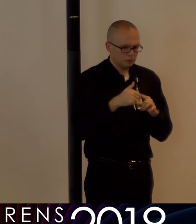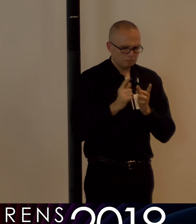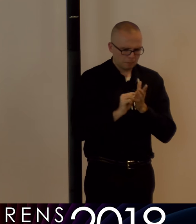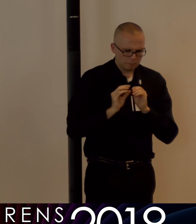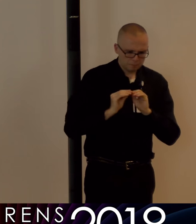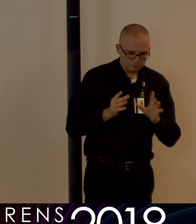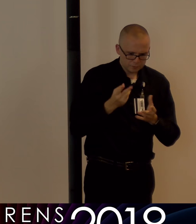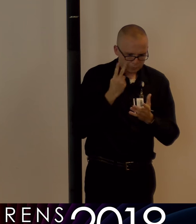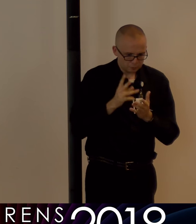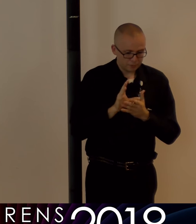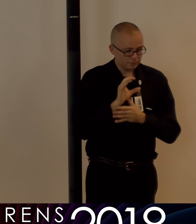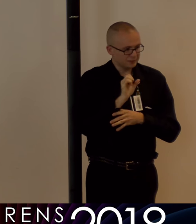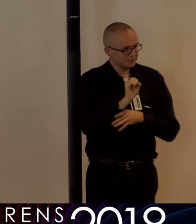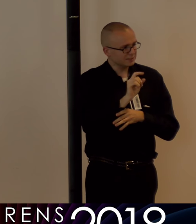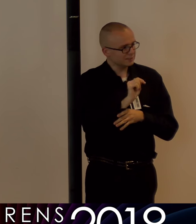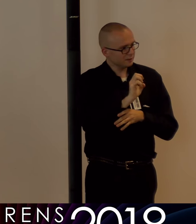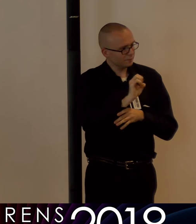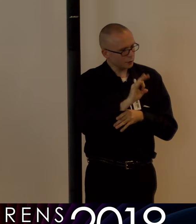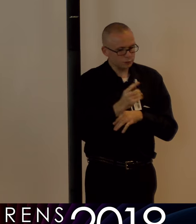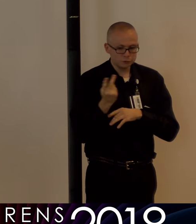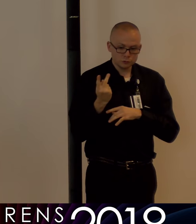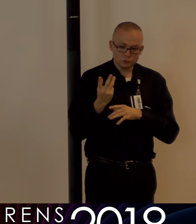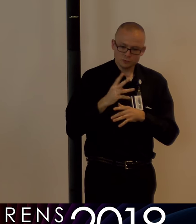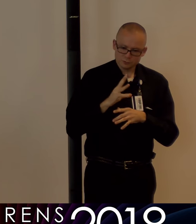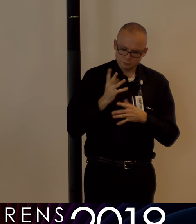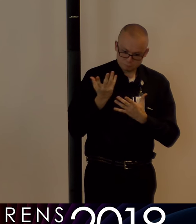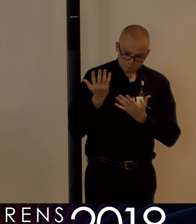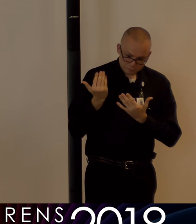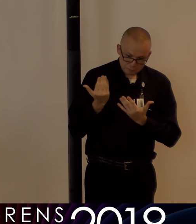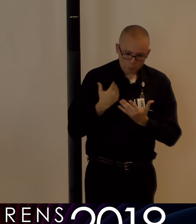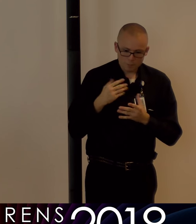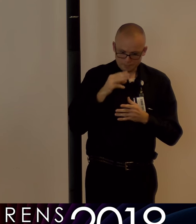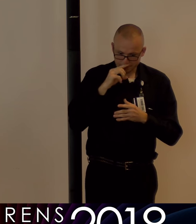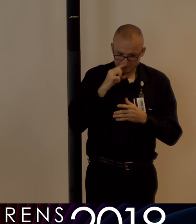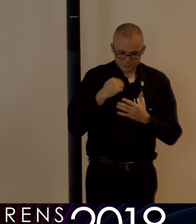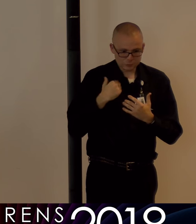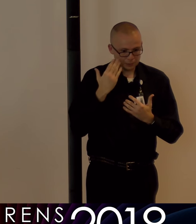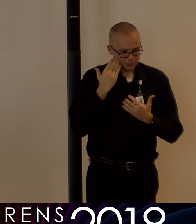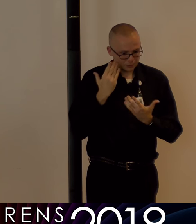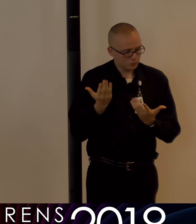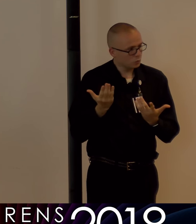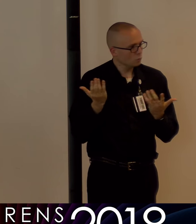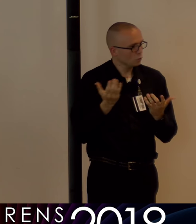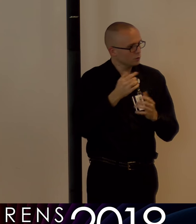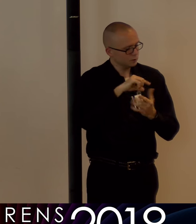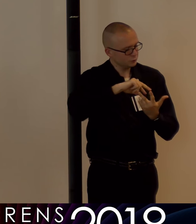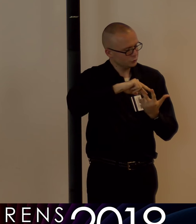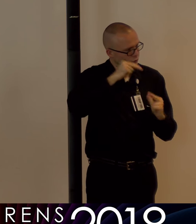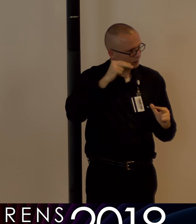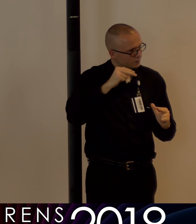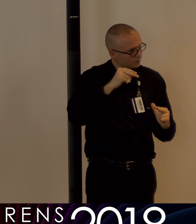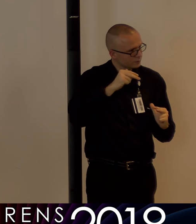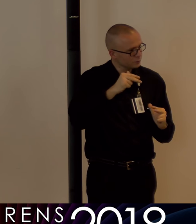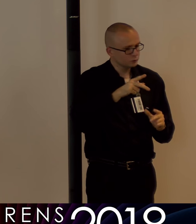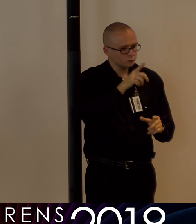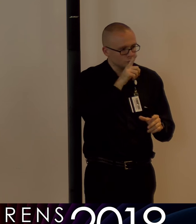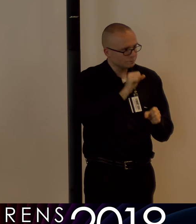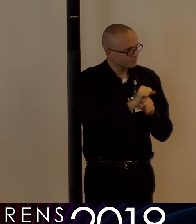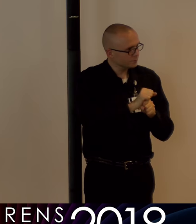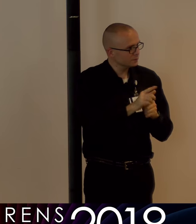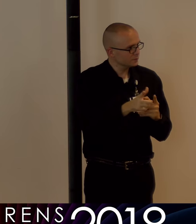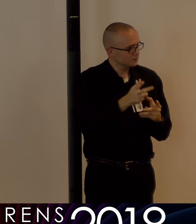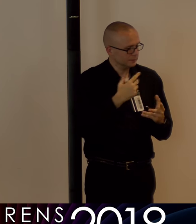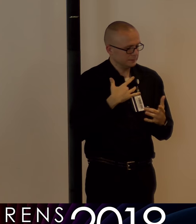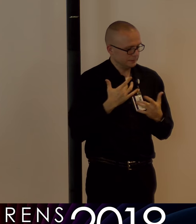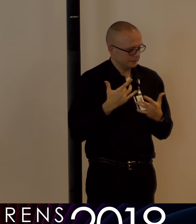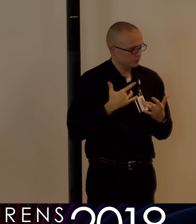oh my gosh, we have to do this on our mice. So, because I really want to know, what are the genes that are truly sensitive to